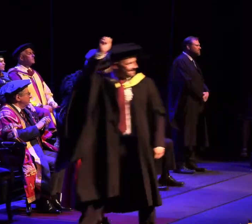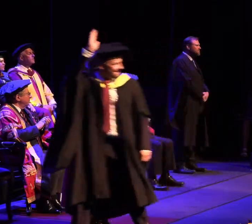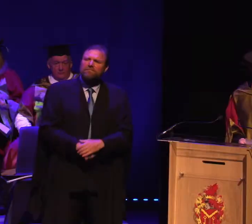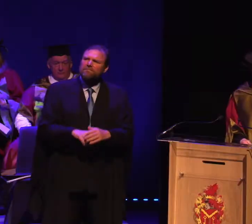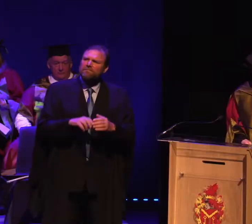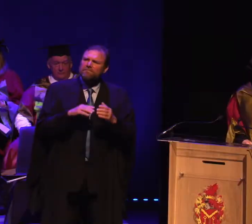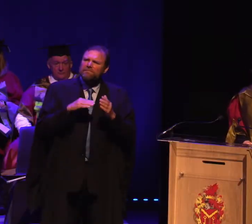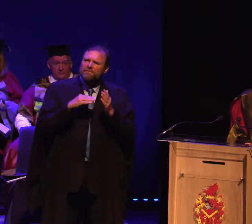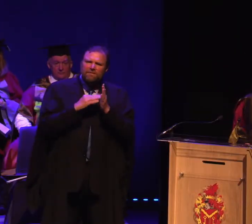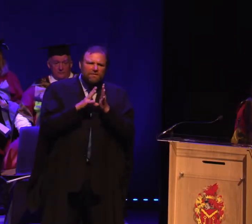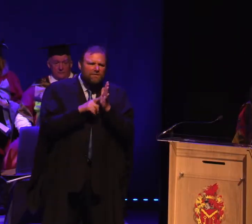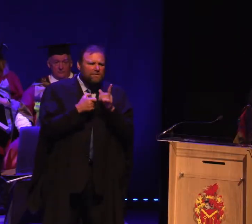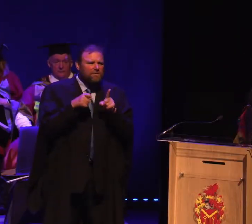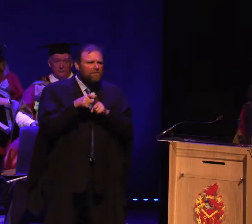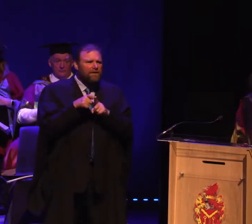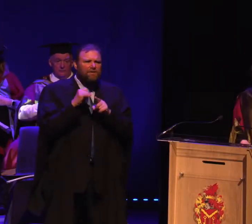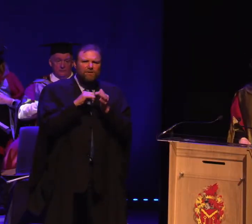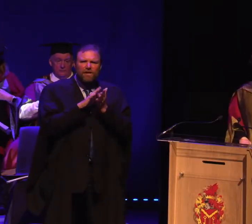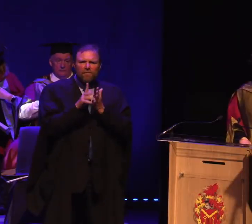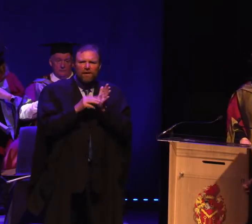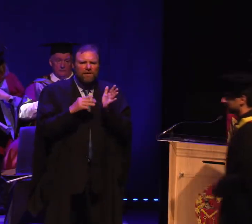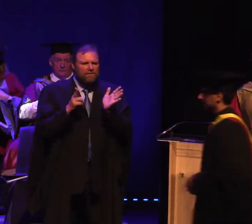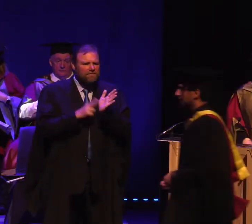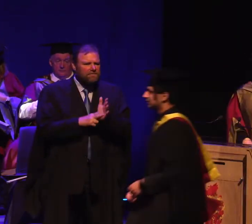Saad Salem Mazar.